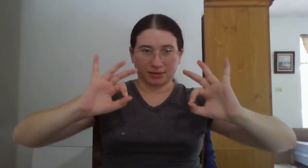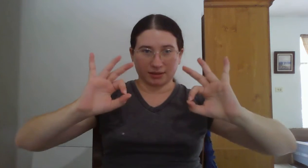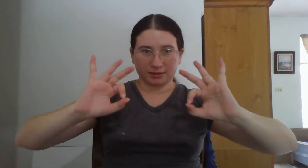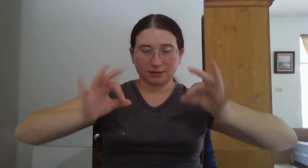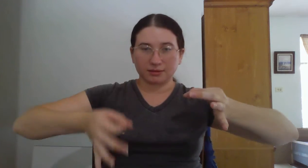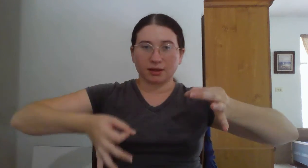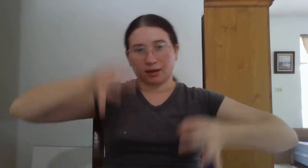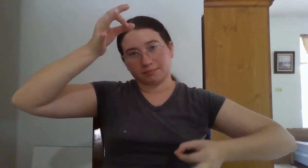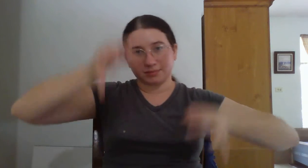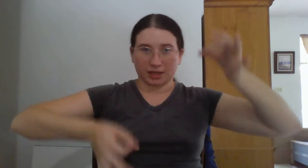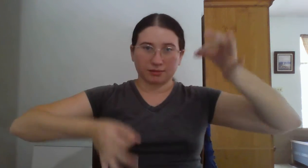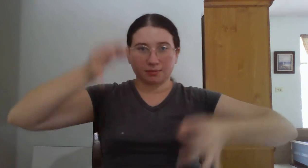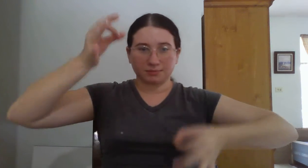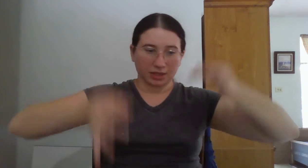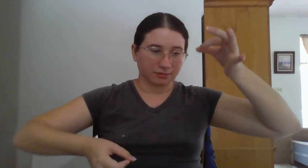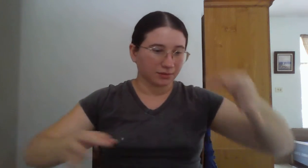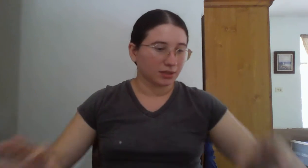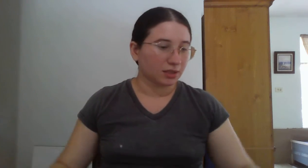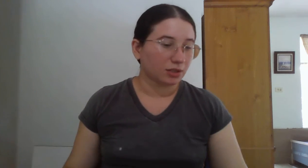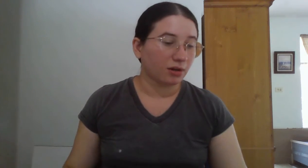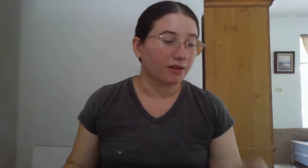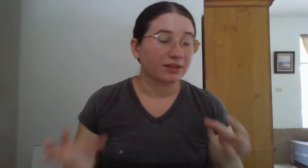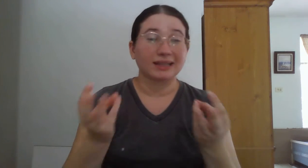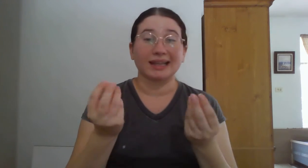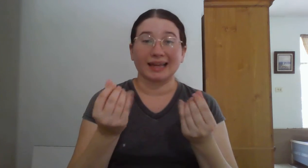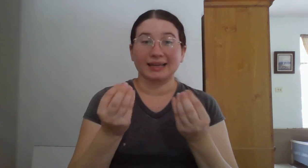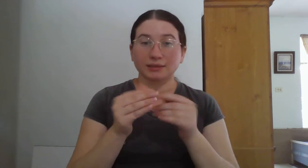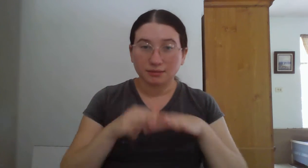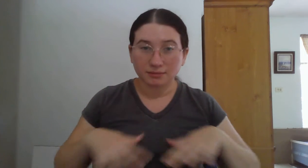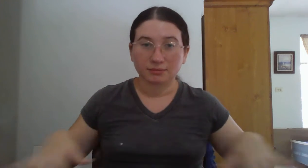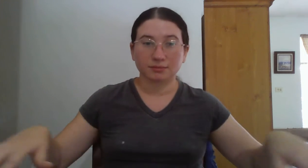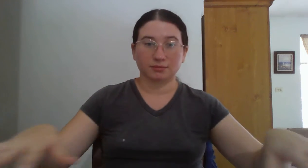Like this, up, down. You have land.